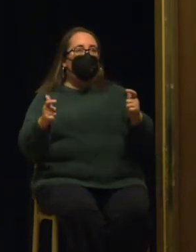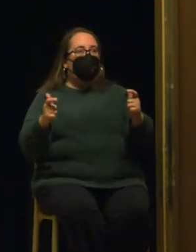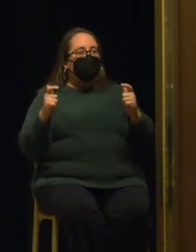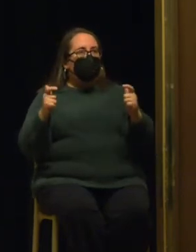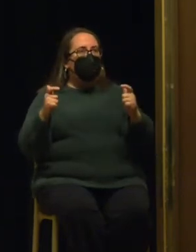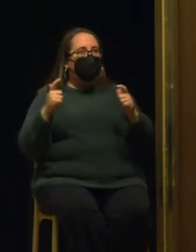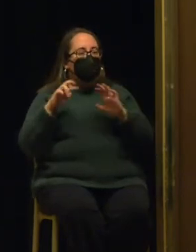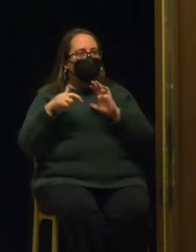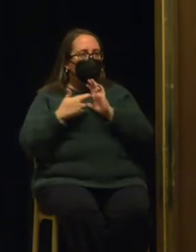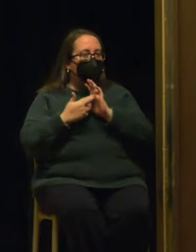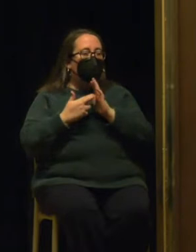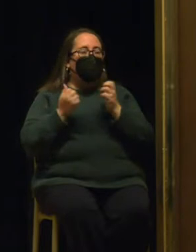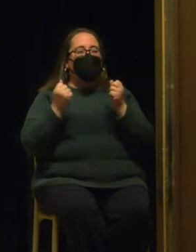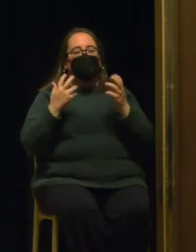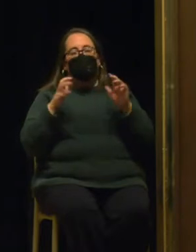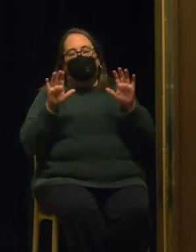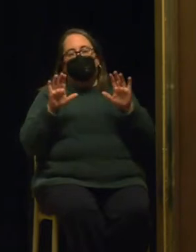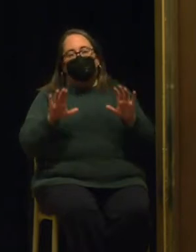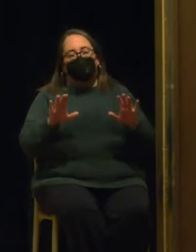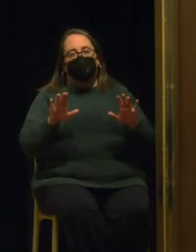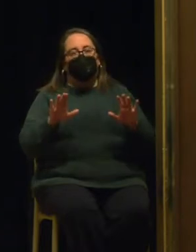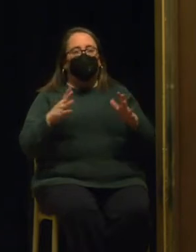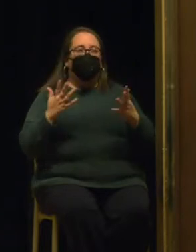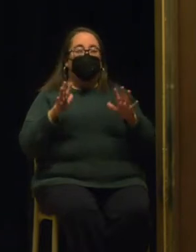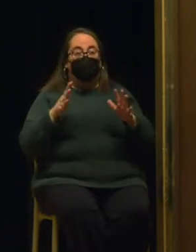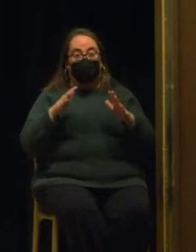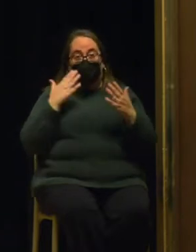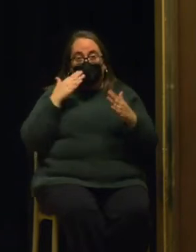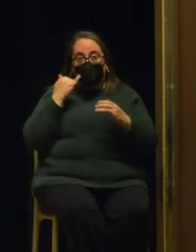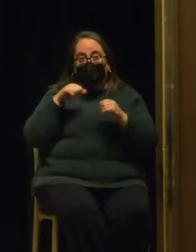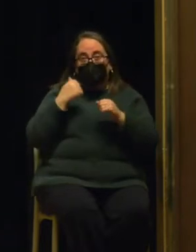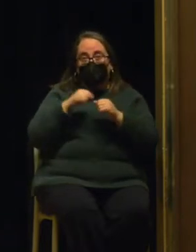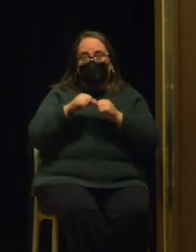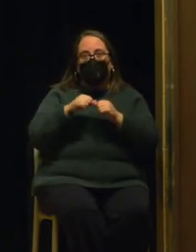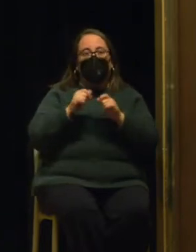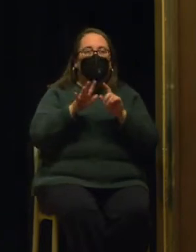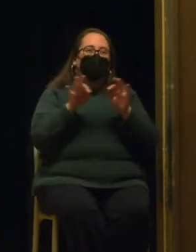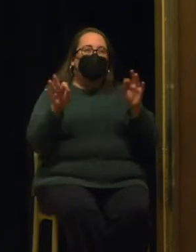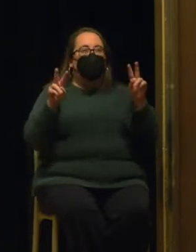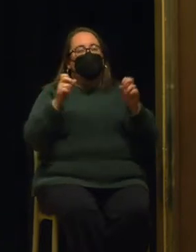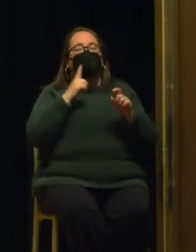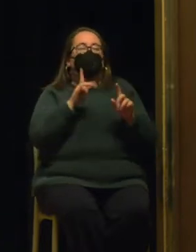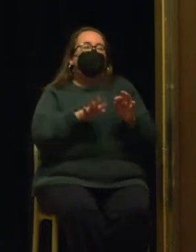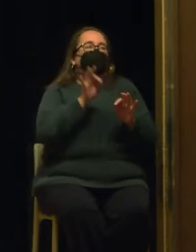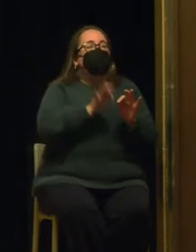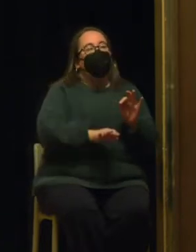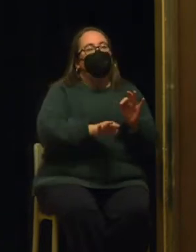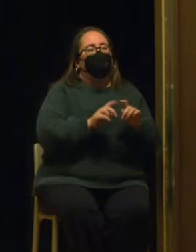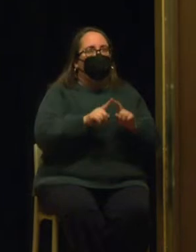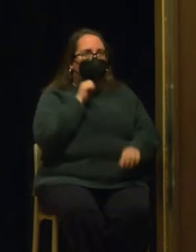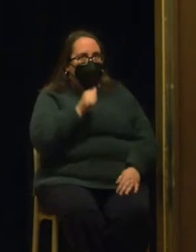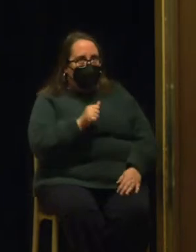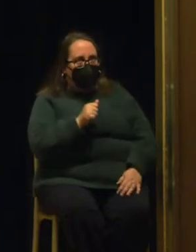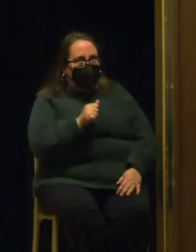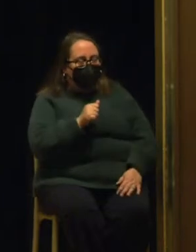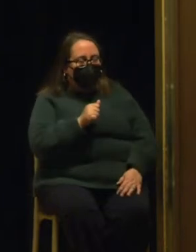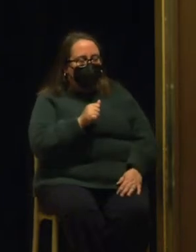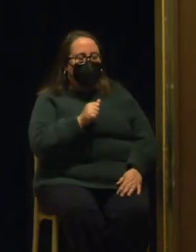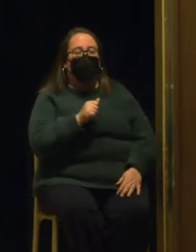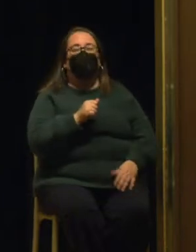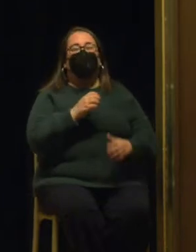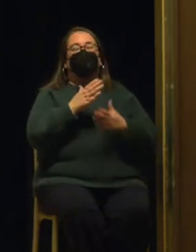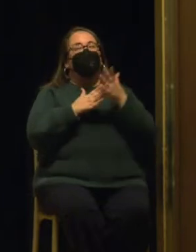Right. Well, there's so many great, I don't know if you would call him like his saying, but he was always like, it's simple it's not. Like some of